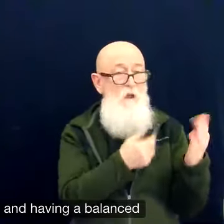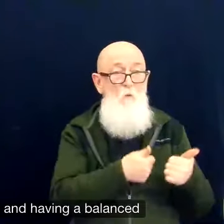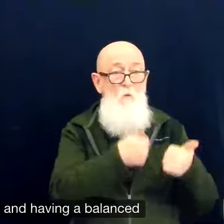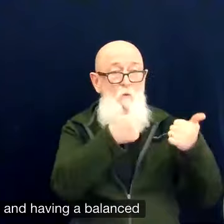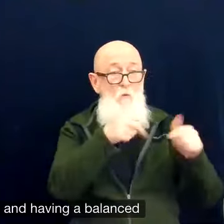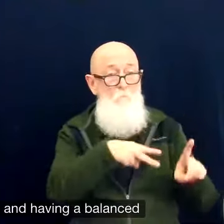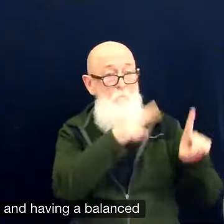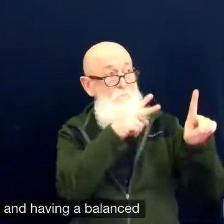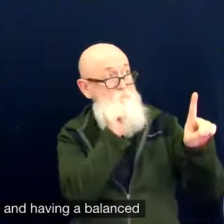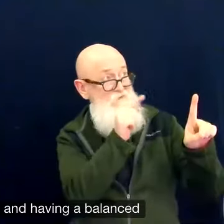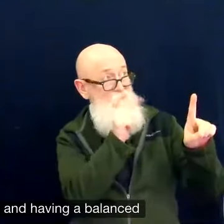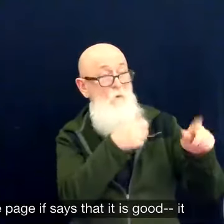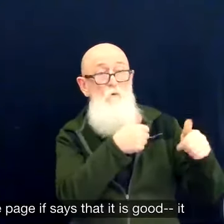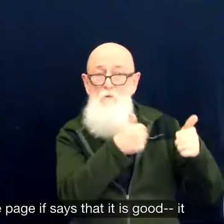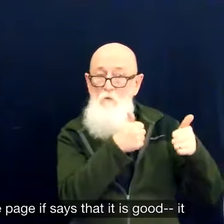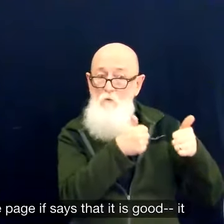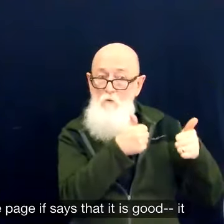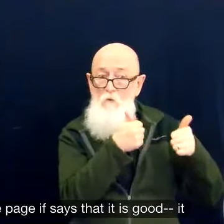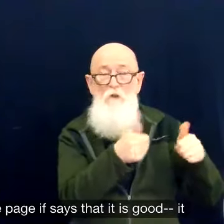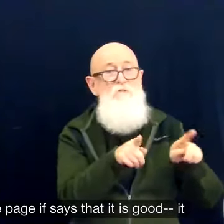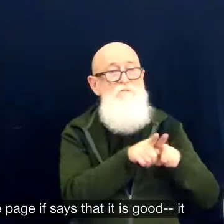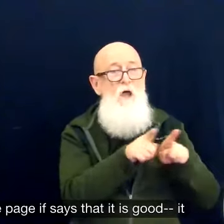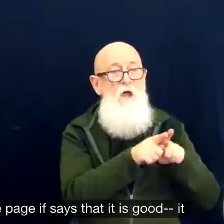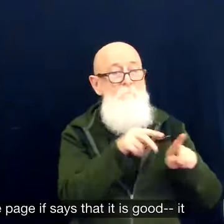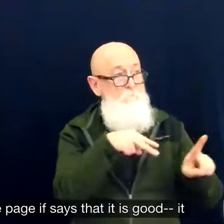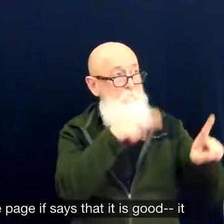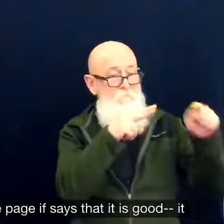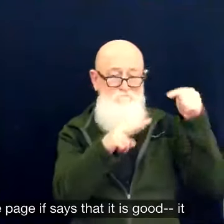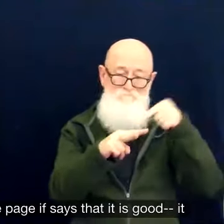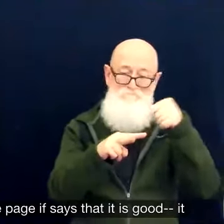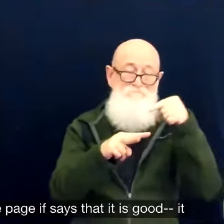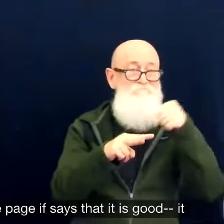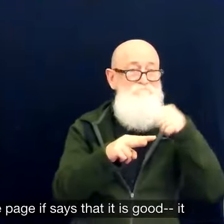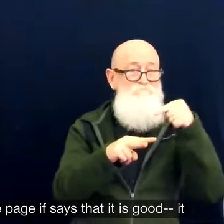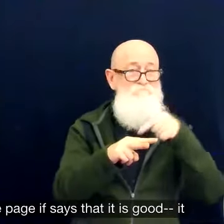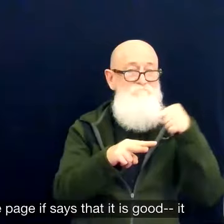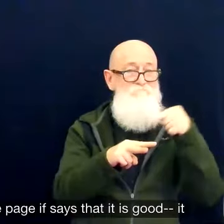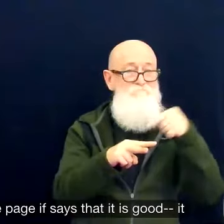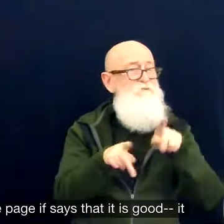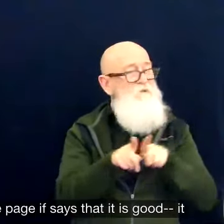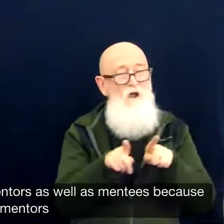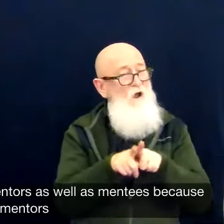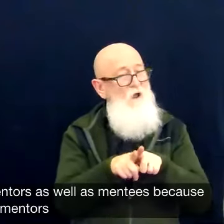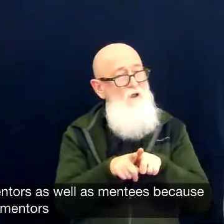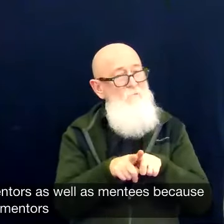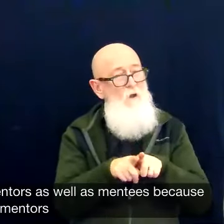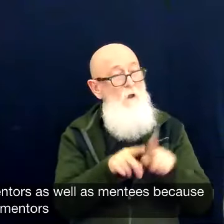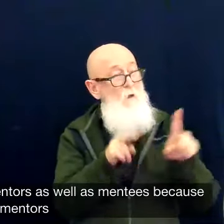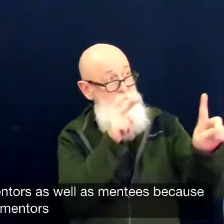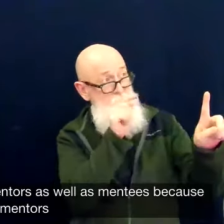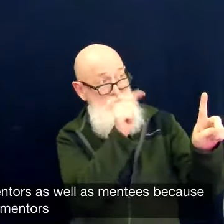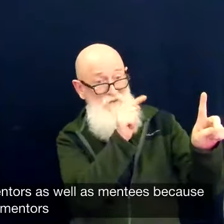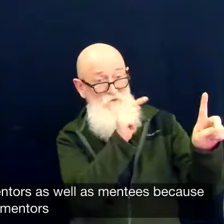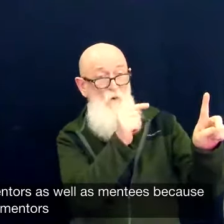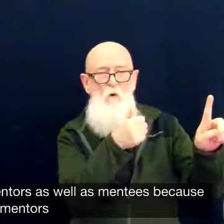as mentees, because mentors are often people who are giving and generous of their time. So it's good for mentors